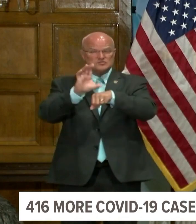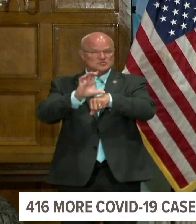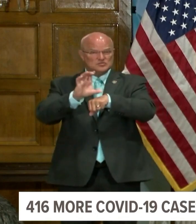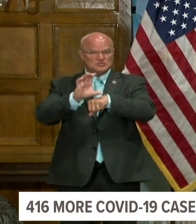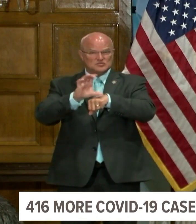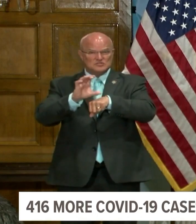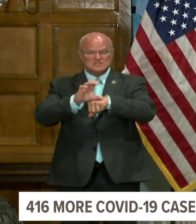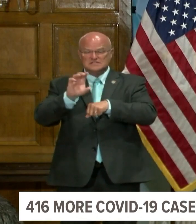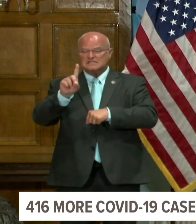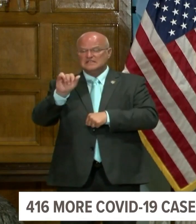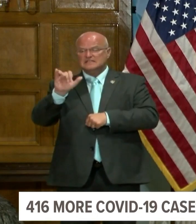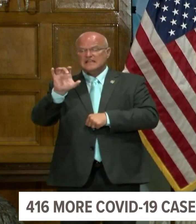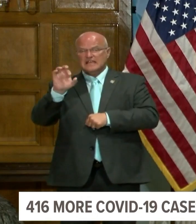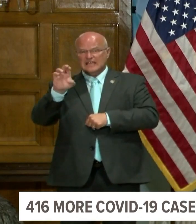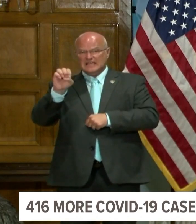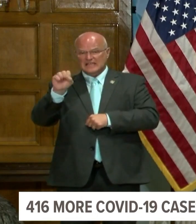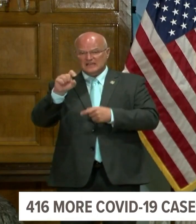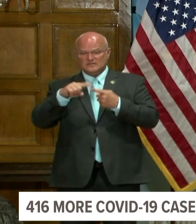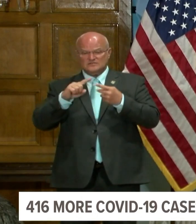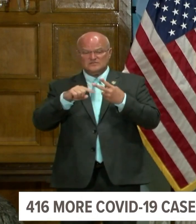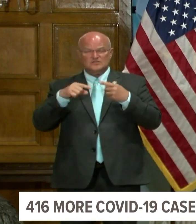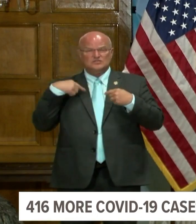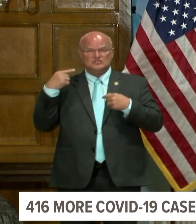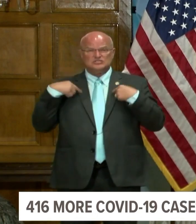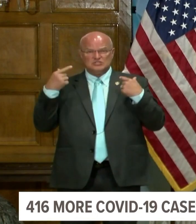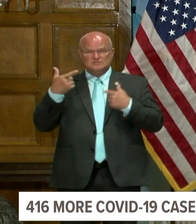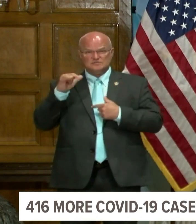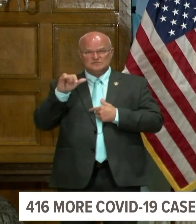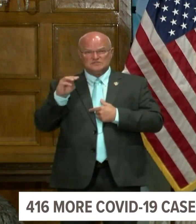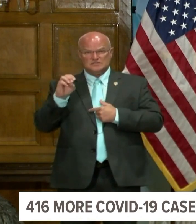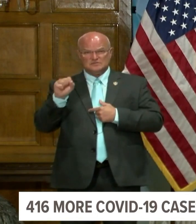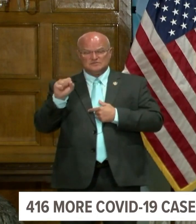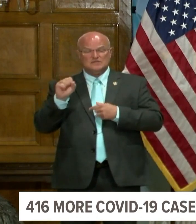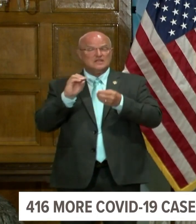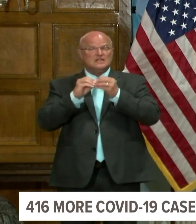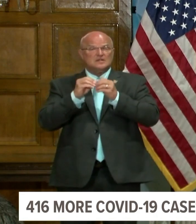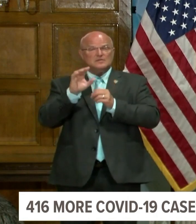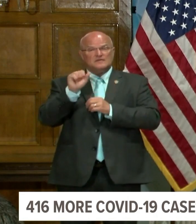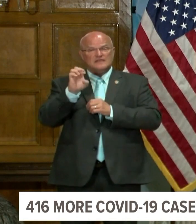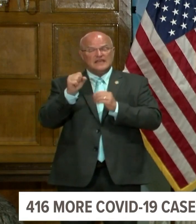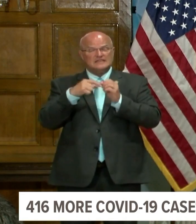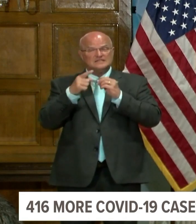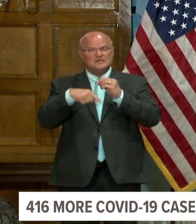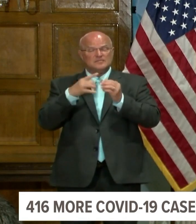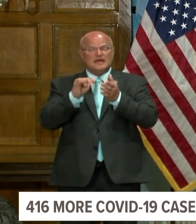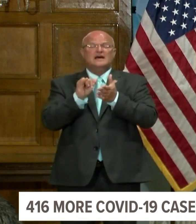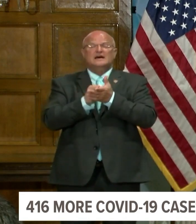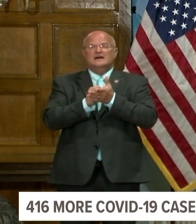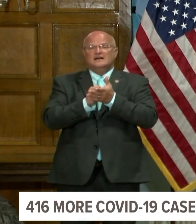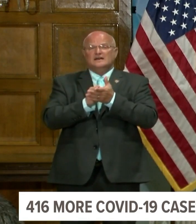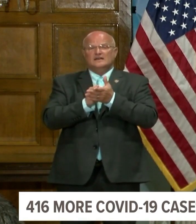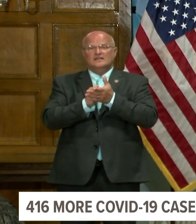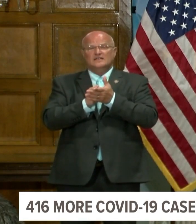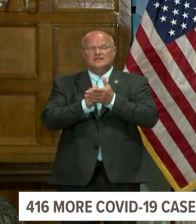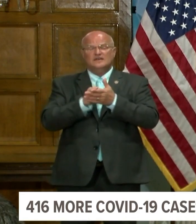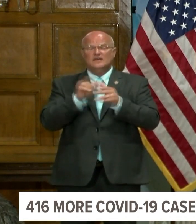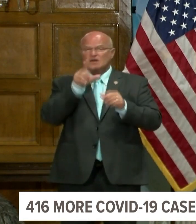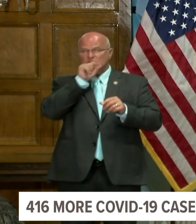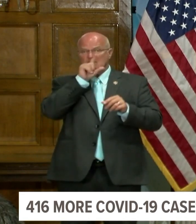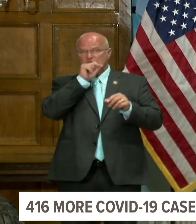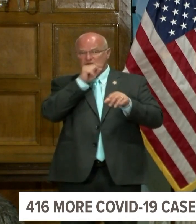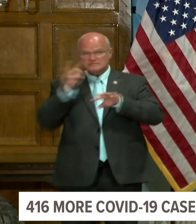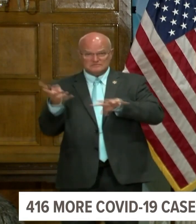centers, daycares, or gyms. The number of cases with regard to